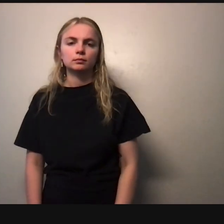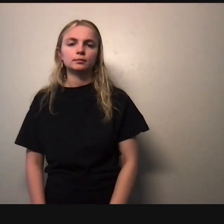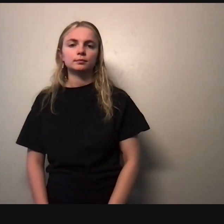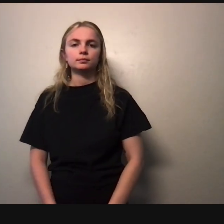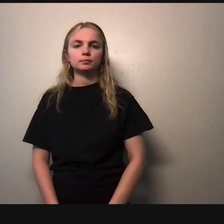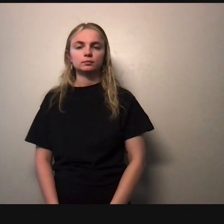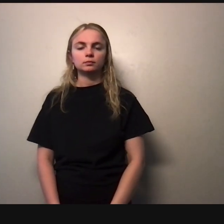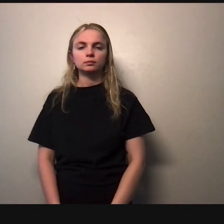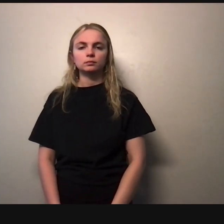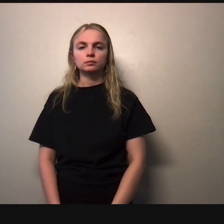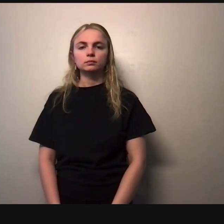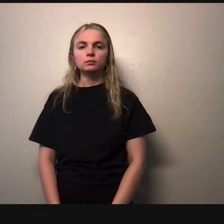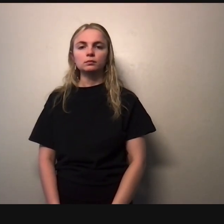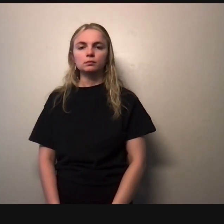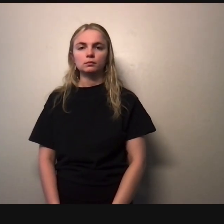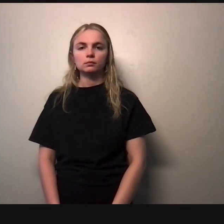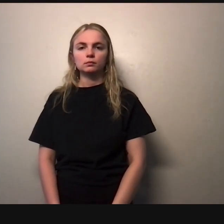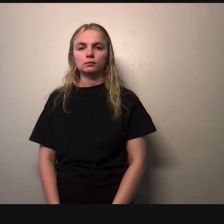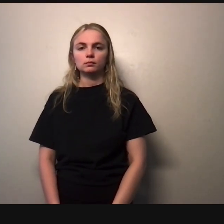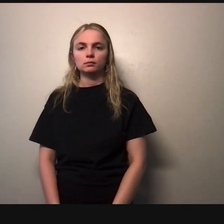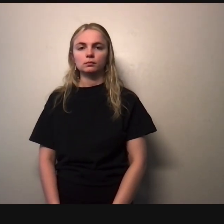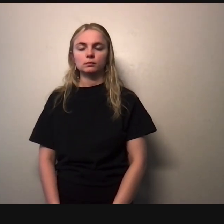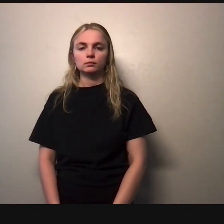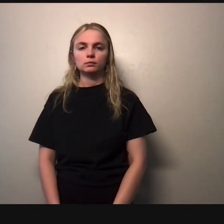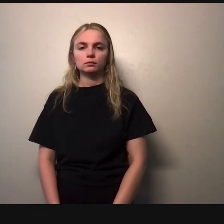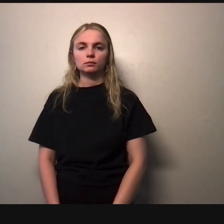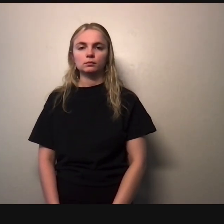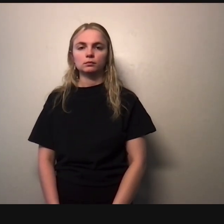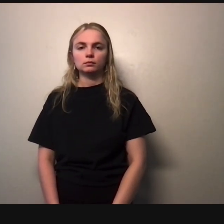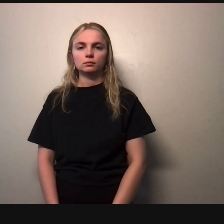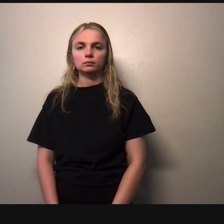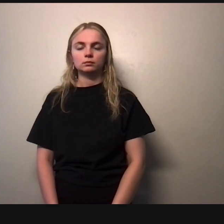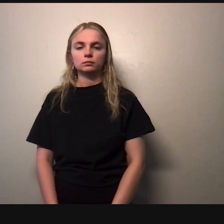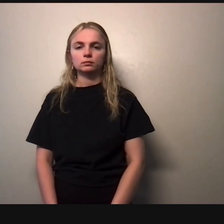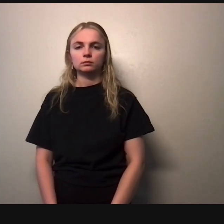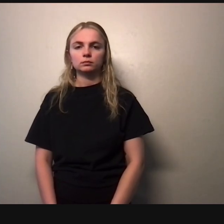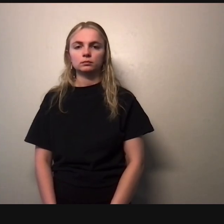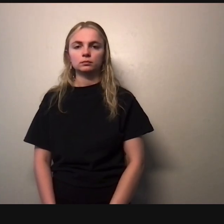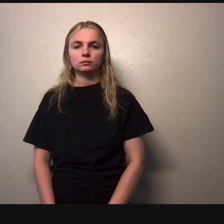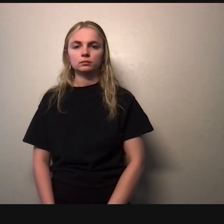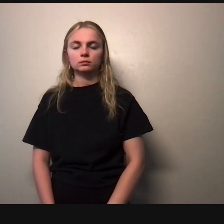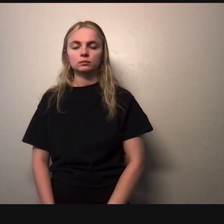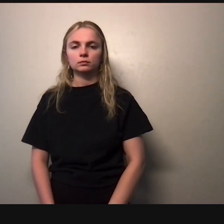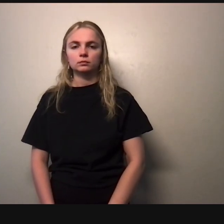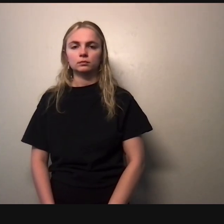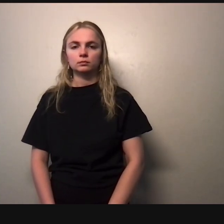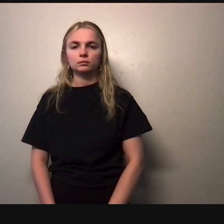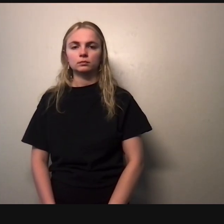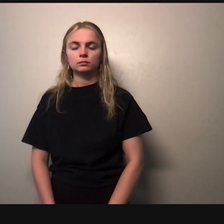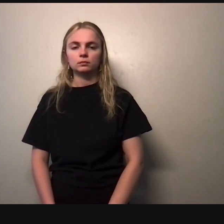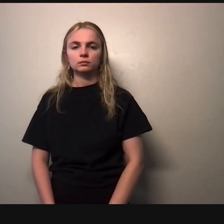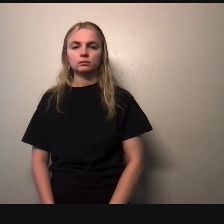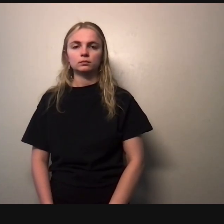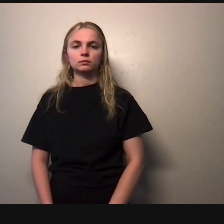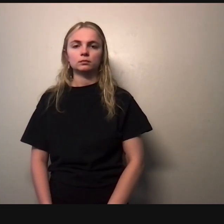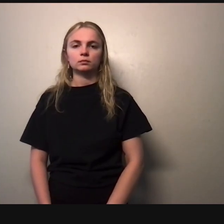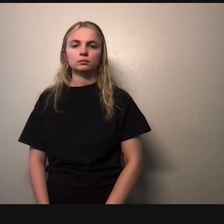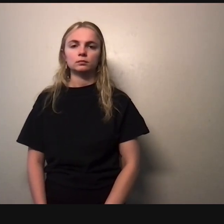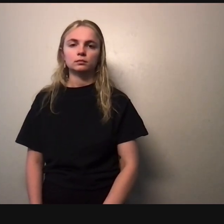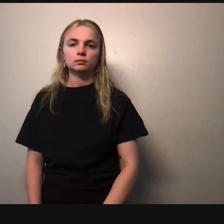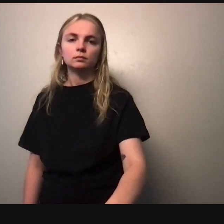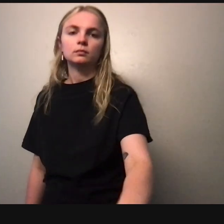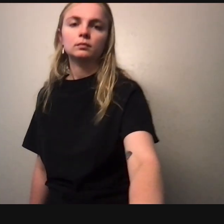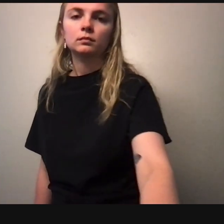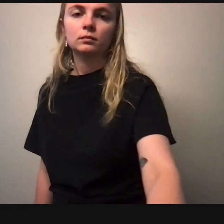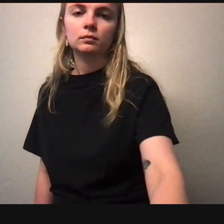literally dragged myself down this. We had this long hallway, and I dragged myself down the hallway, and my mom and sister were in the living room watching TV. My